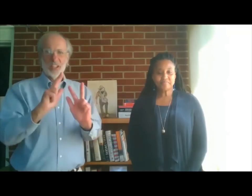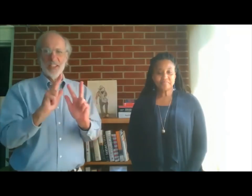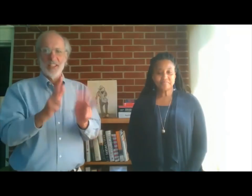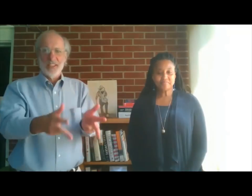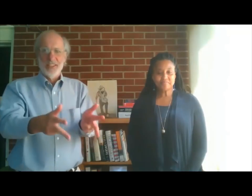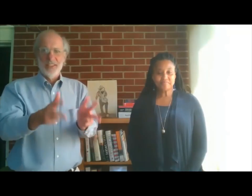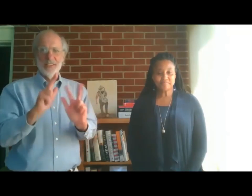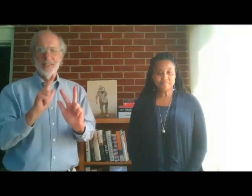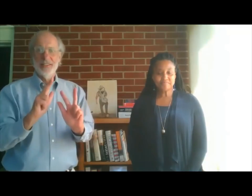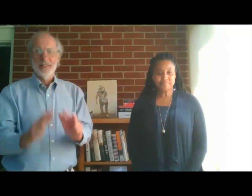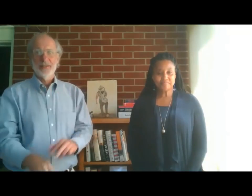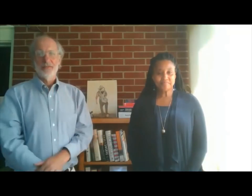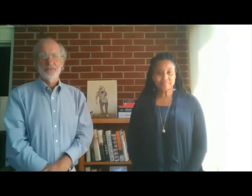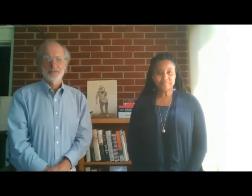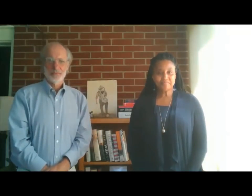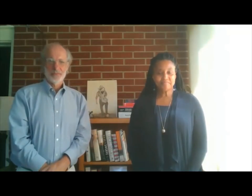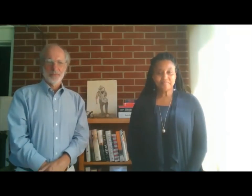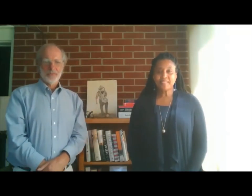Rocking.